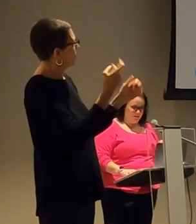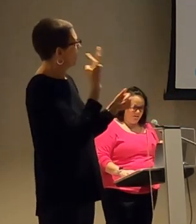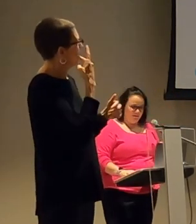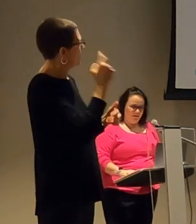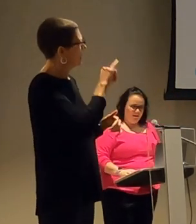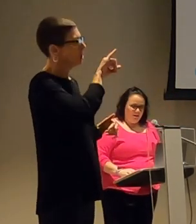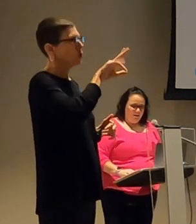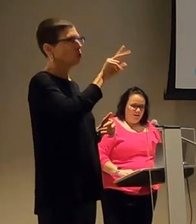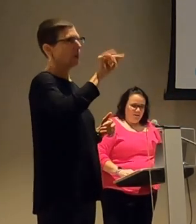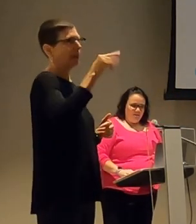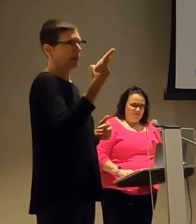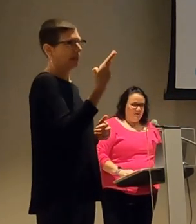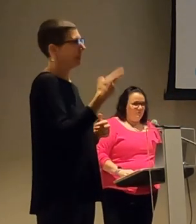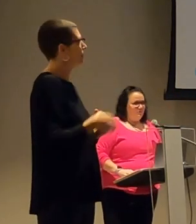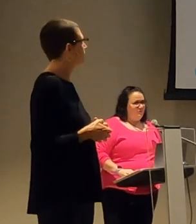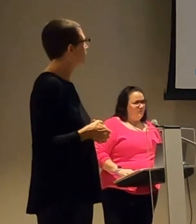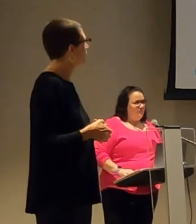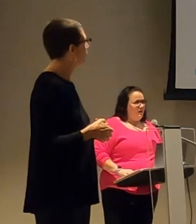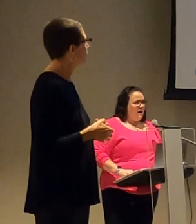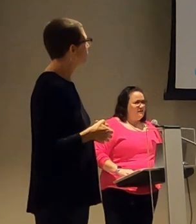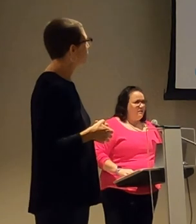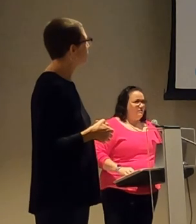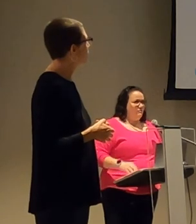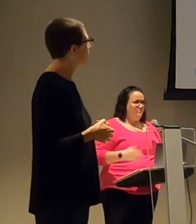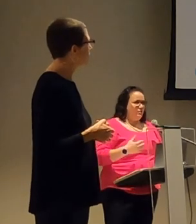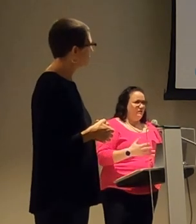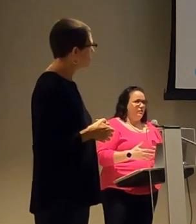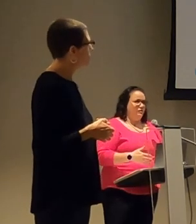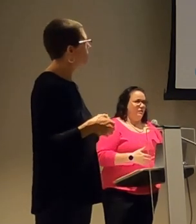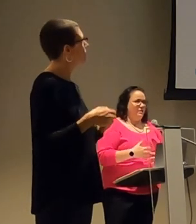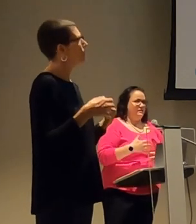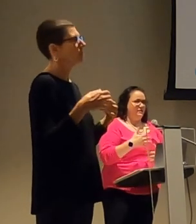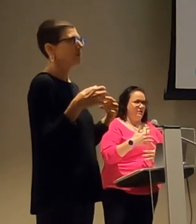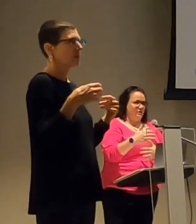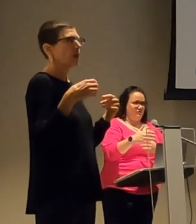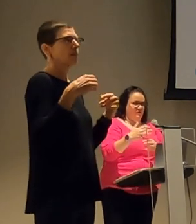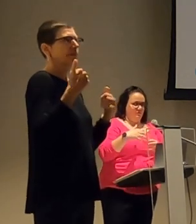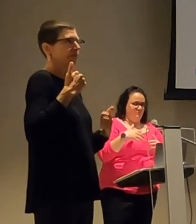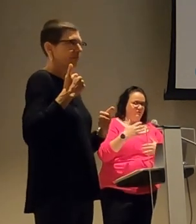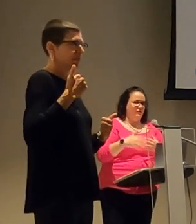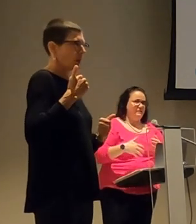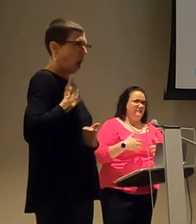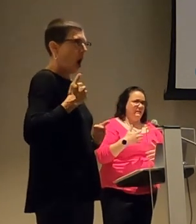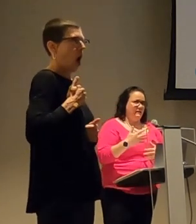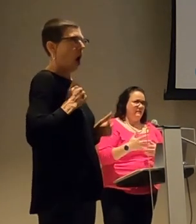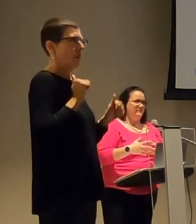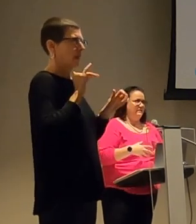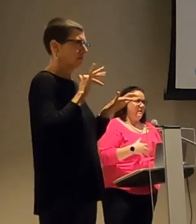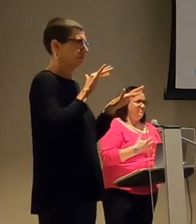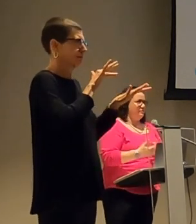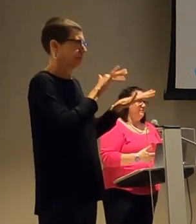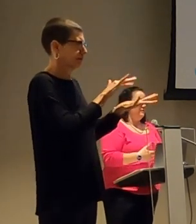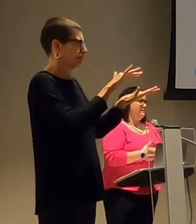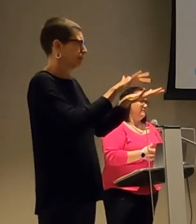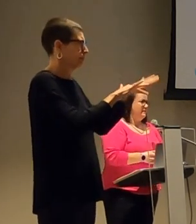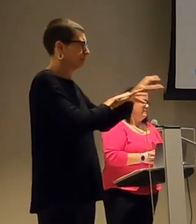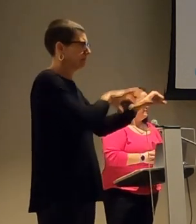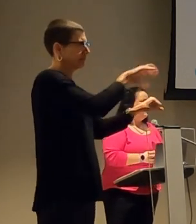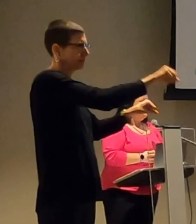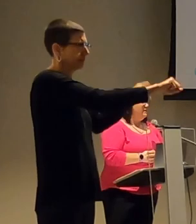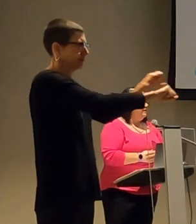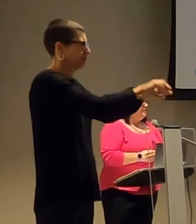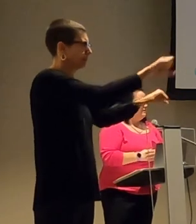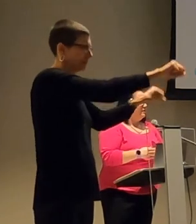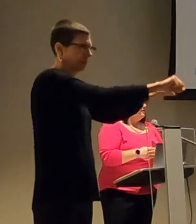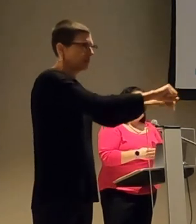see Judith. So, as they were moving across the country, or moving across the land, capturing